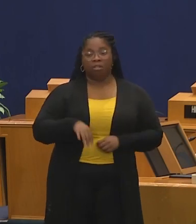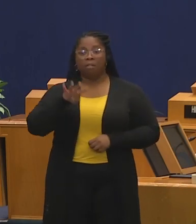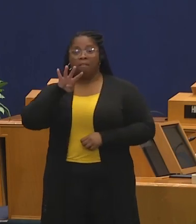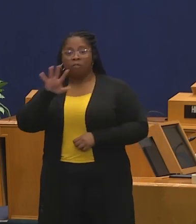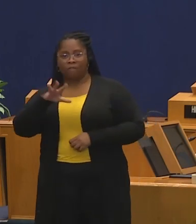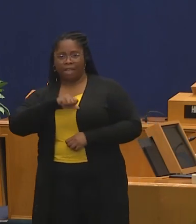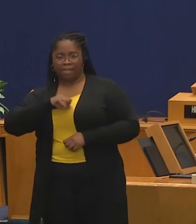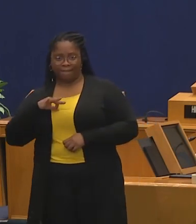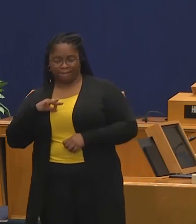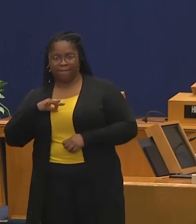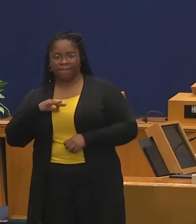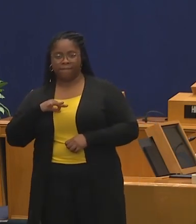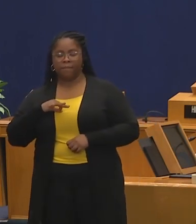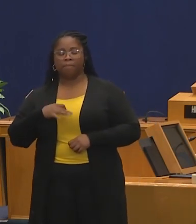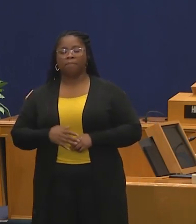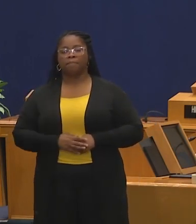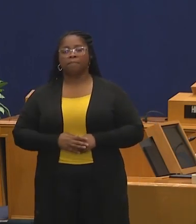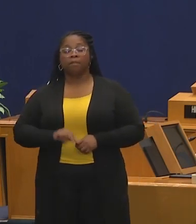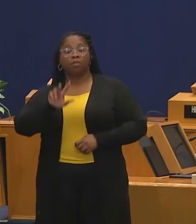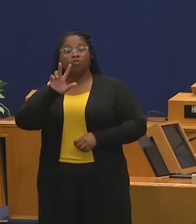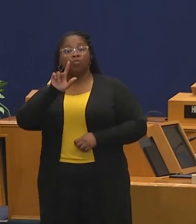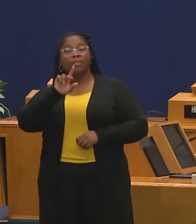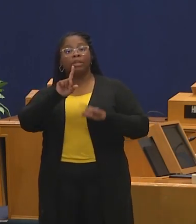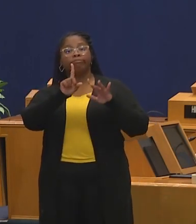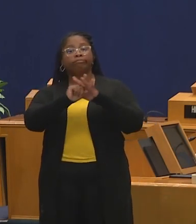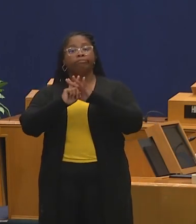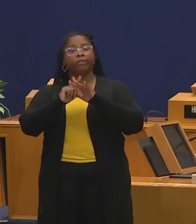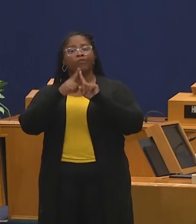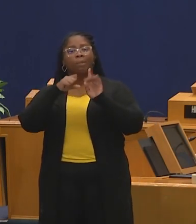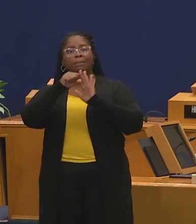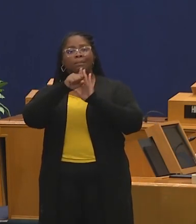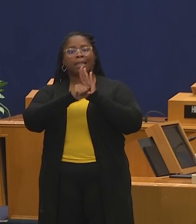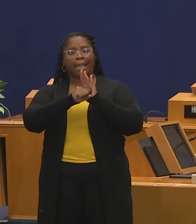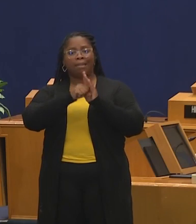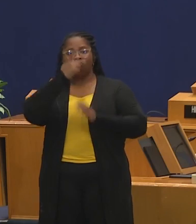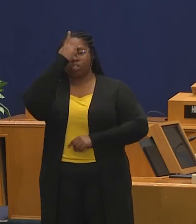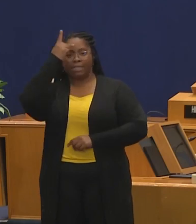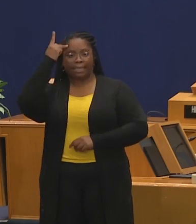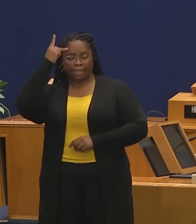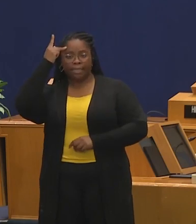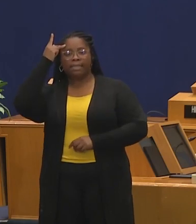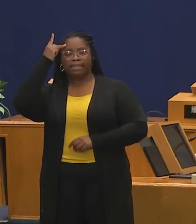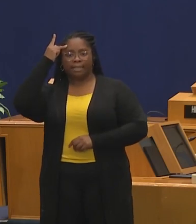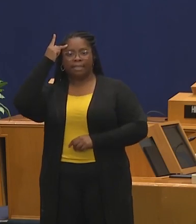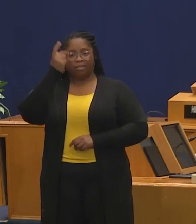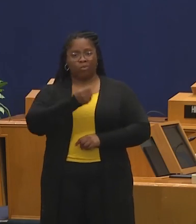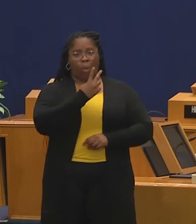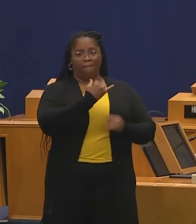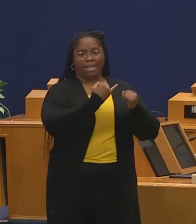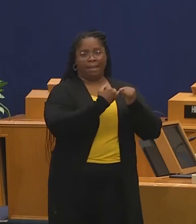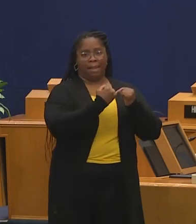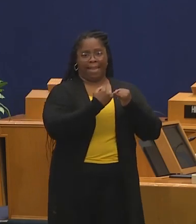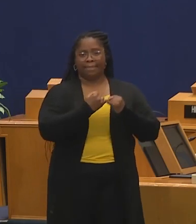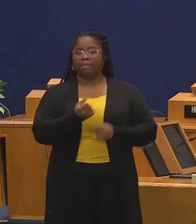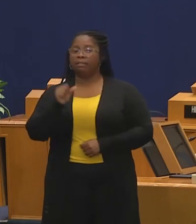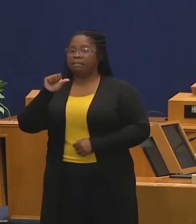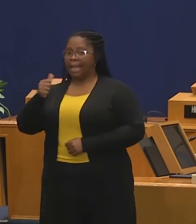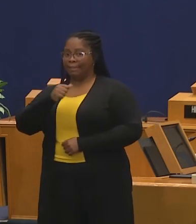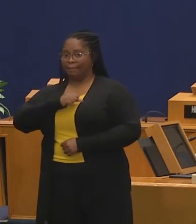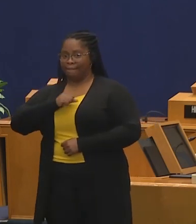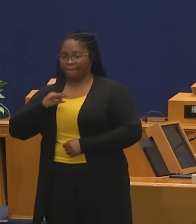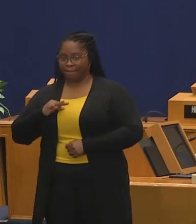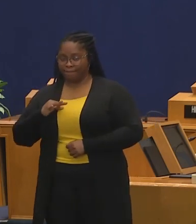There are 23 cases that have been reported in the state prisons. This is among 12 inmates and 10 staff.